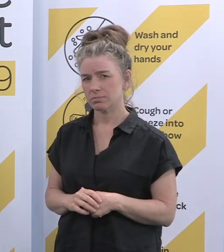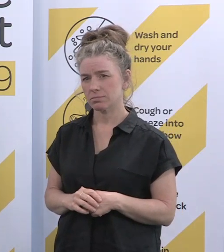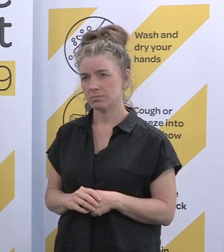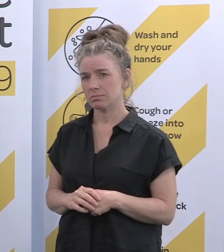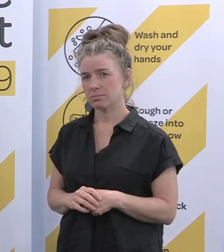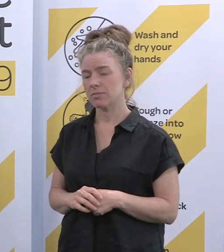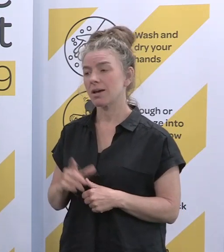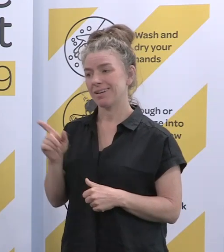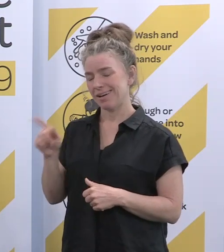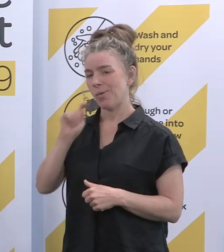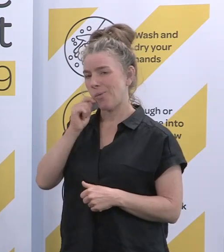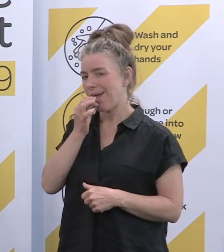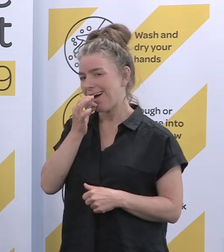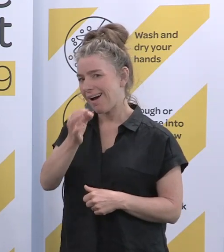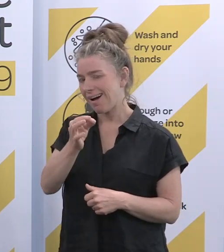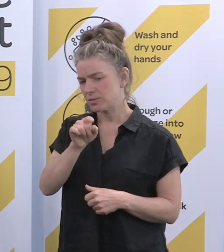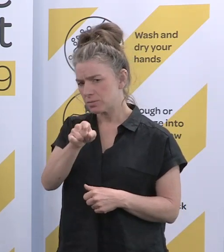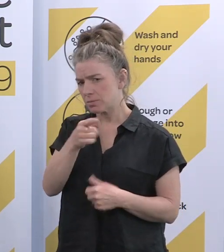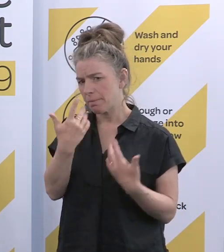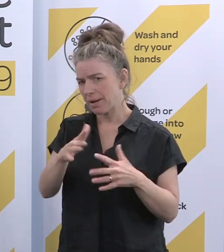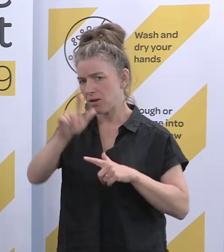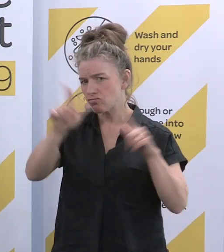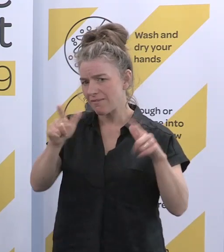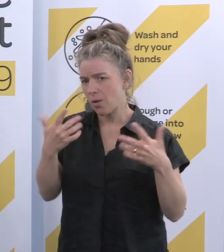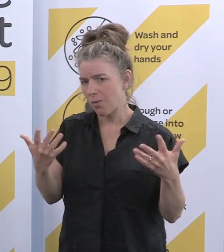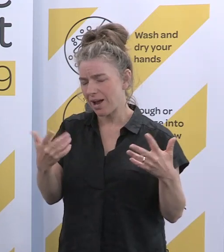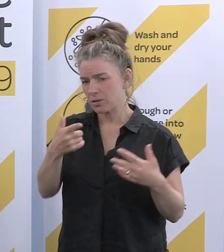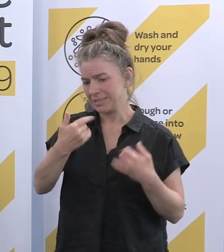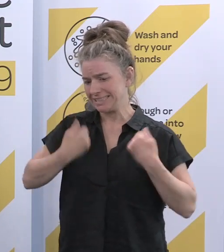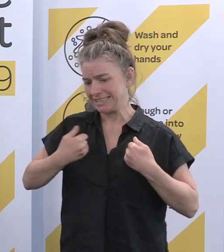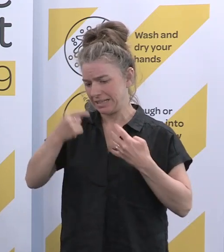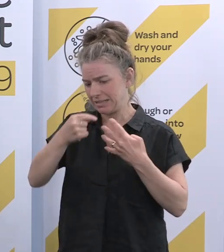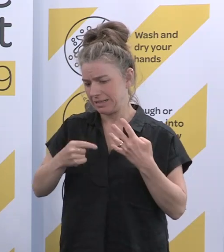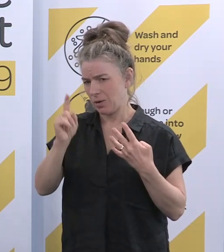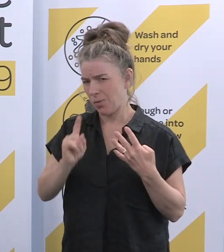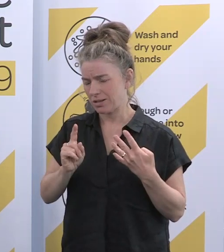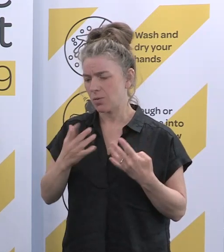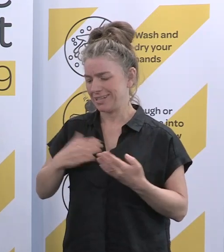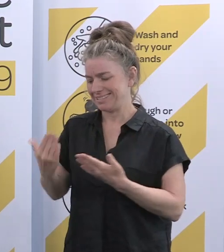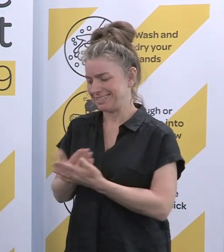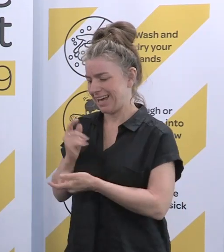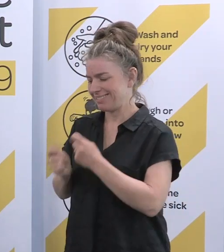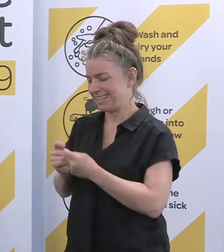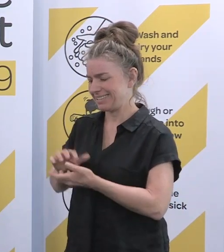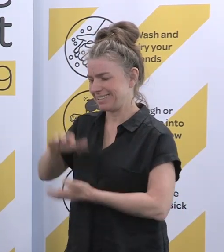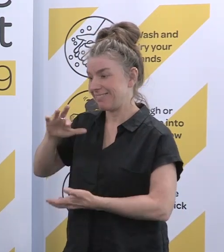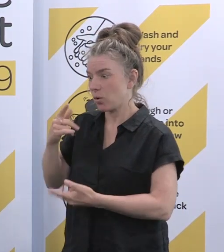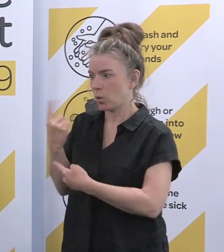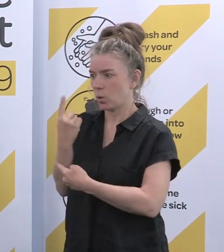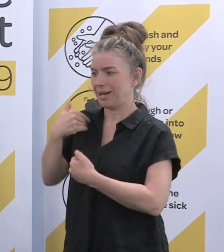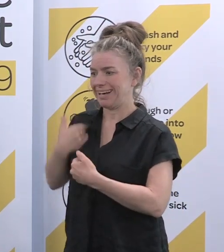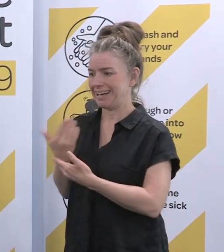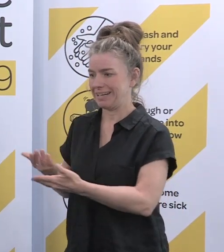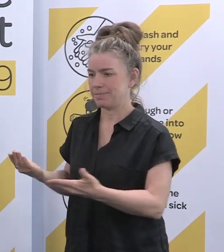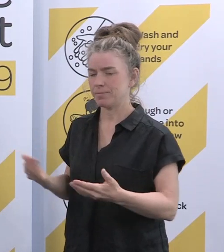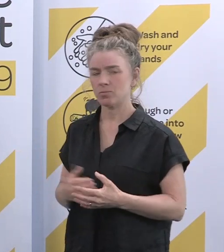that you will be asked very clearly about your history, and we want to reserve the testing for people who need it. On ICU capacity, we've heard some medical staff are